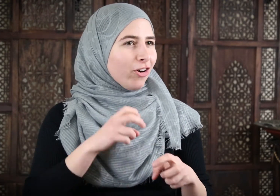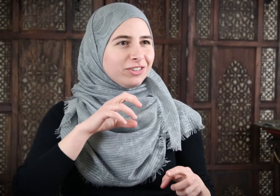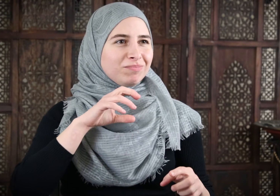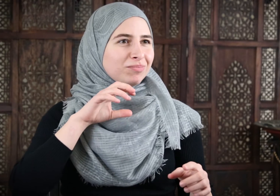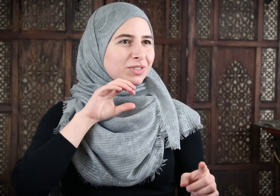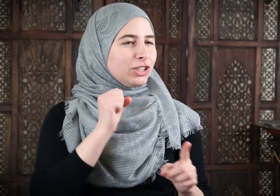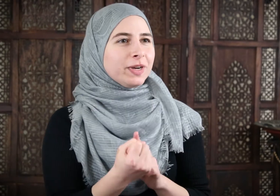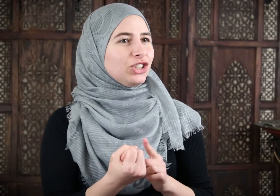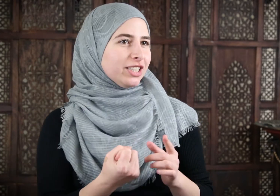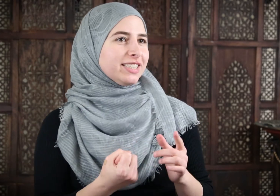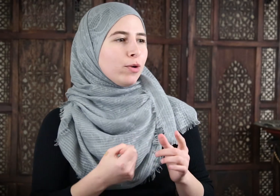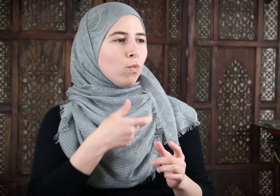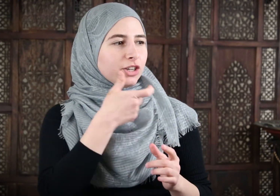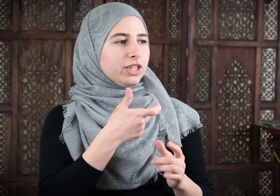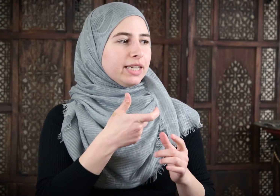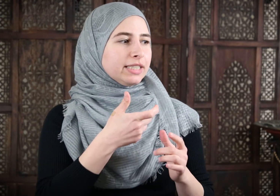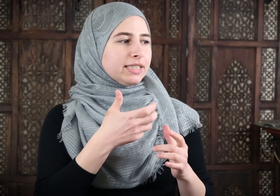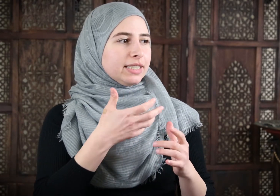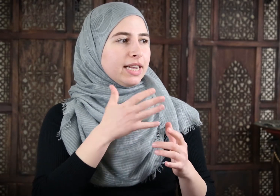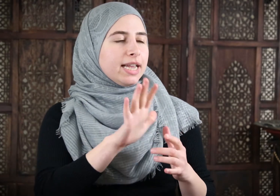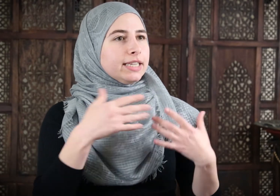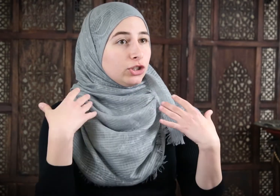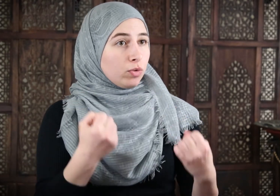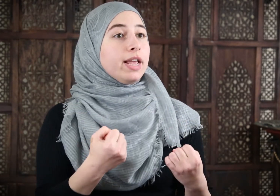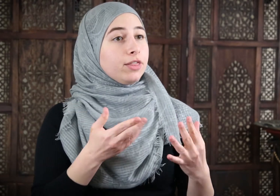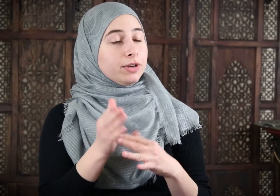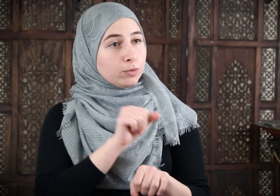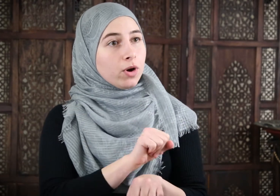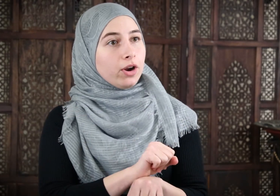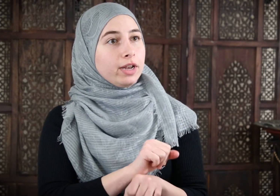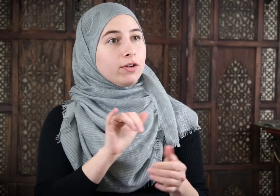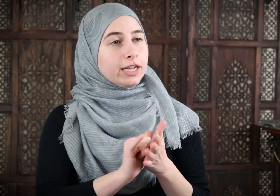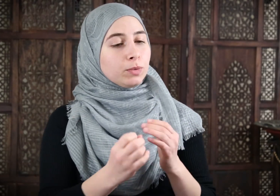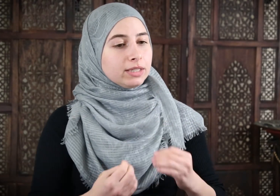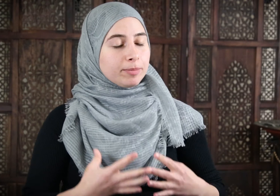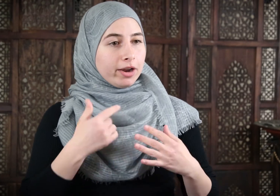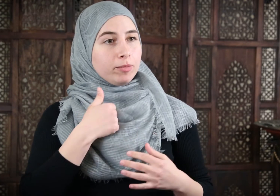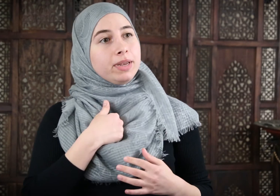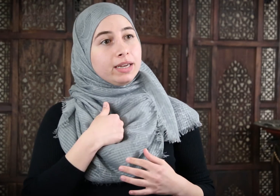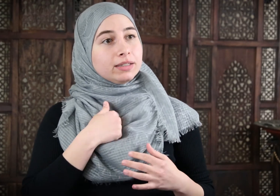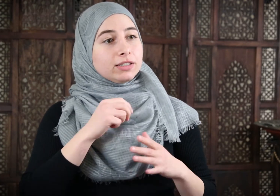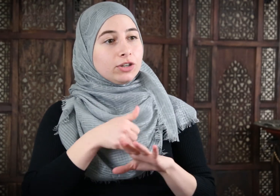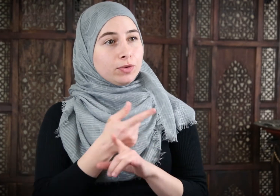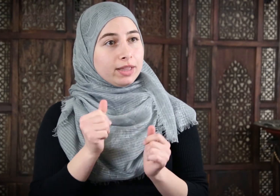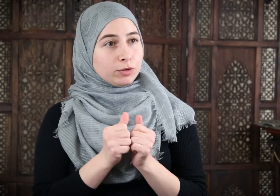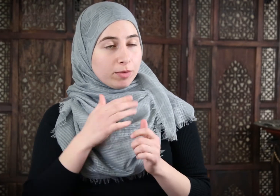hard situations and watching his strength through his work. That's what inspired me to start doing this with my